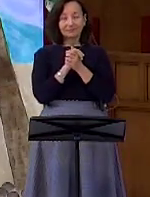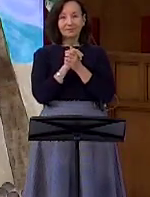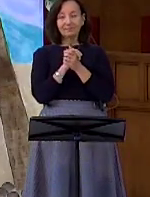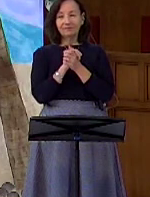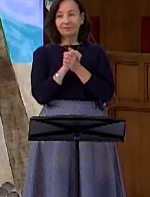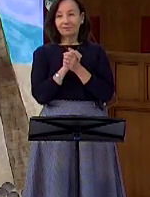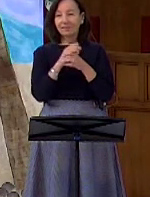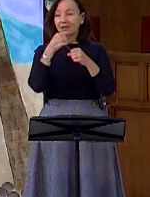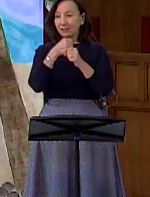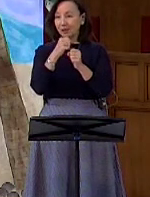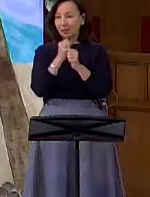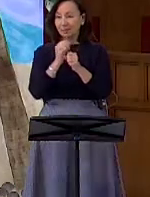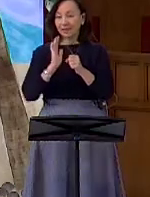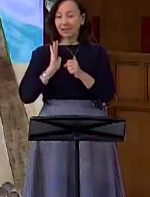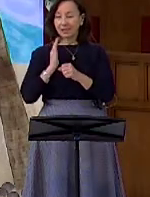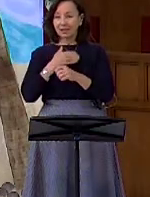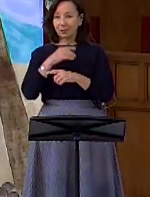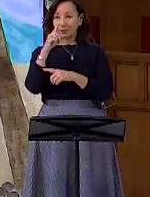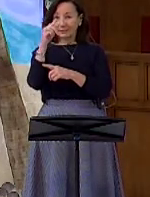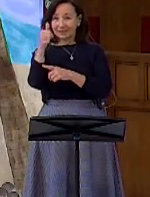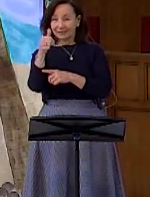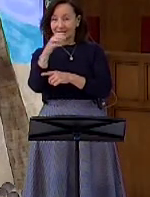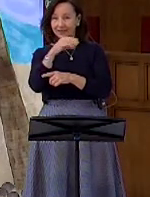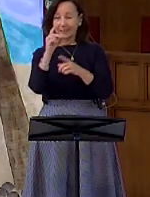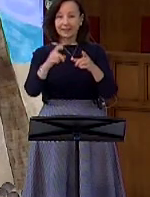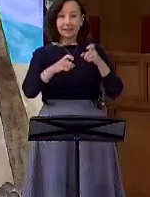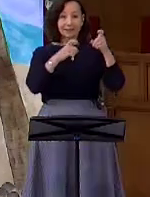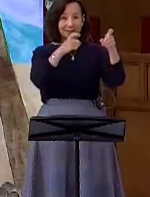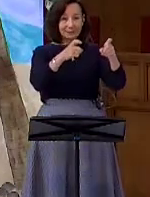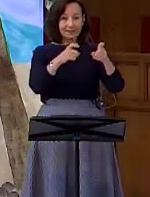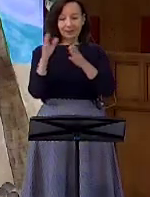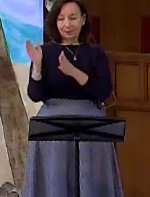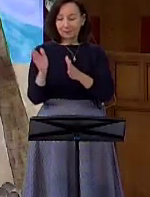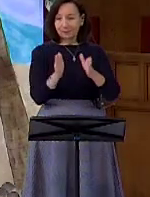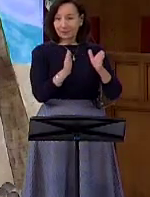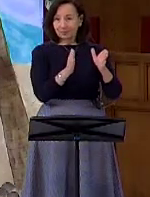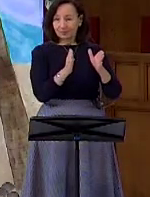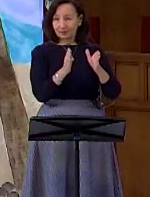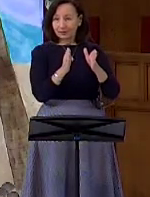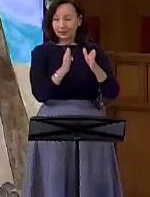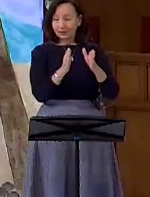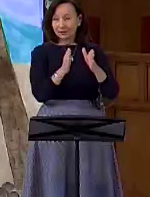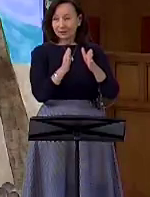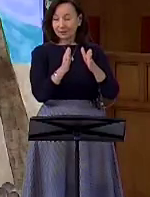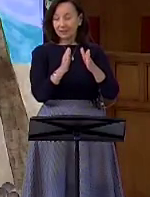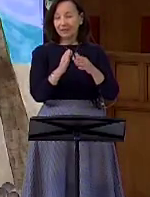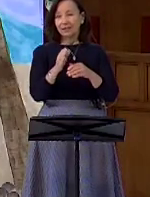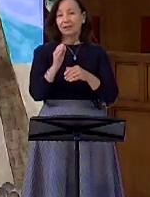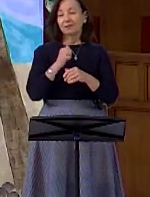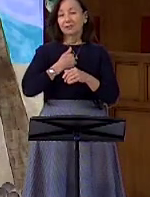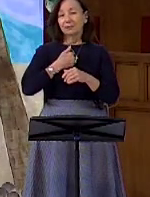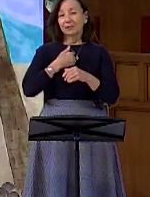to make our tithes and our gifts. It's a preparation of ourselves that we make.